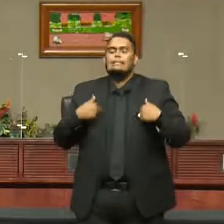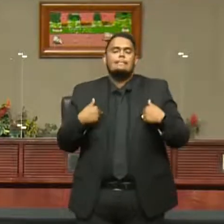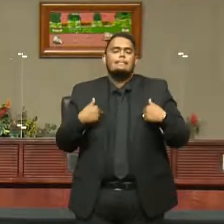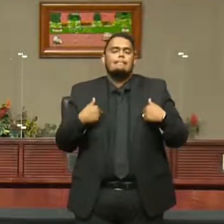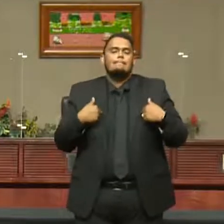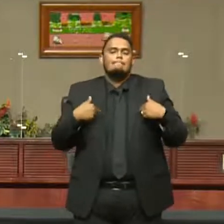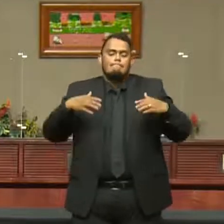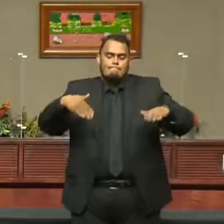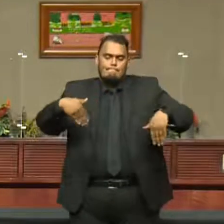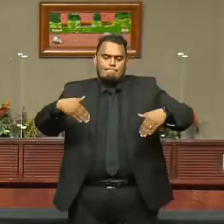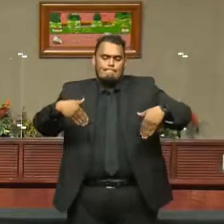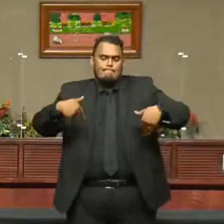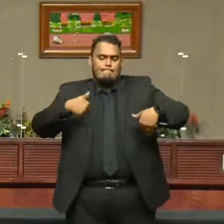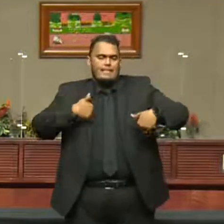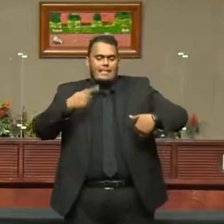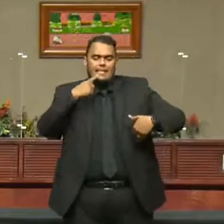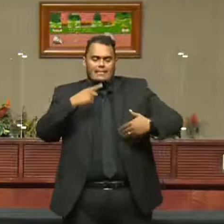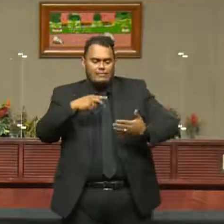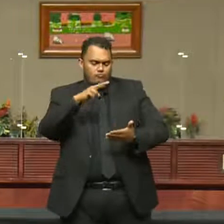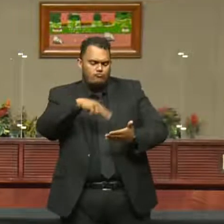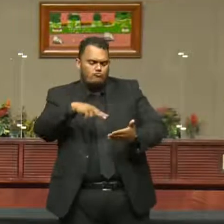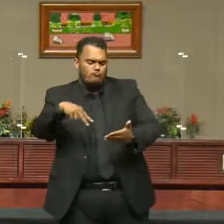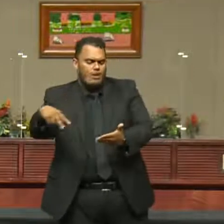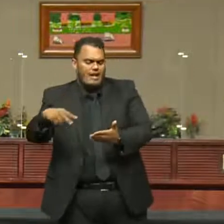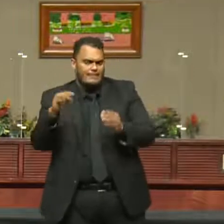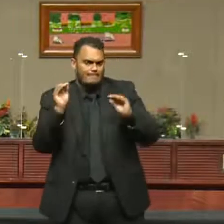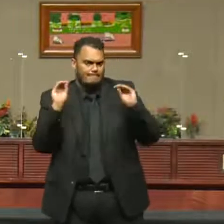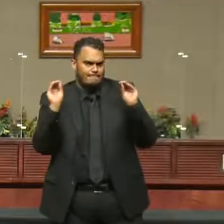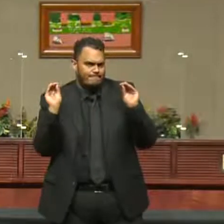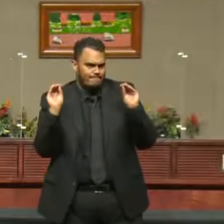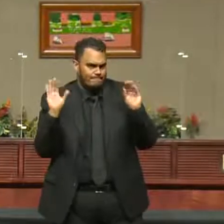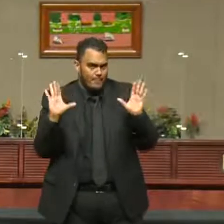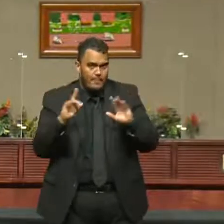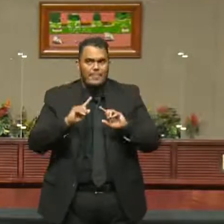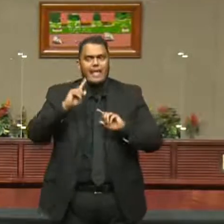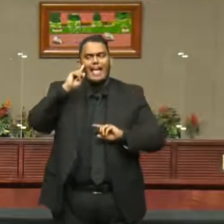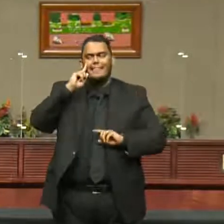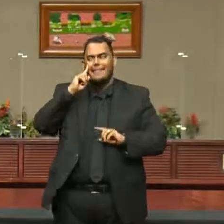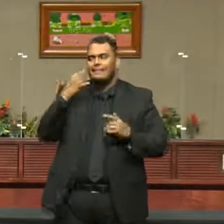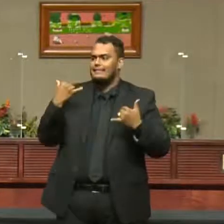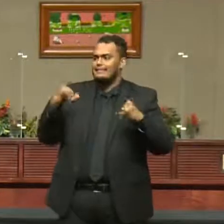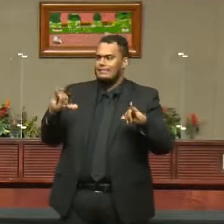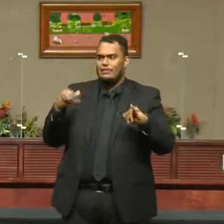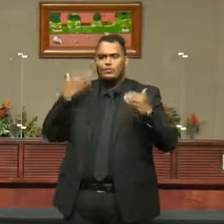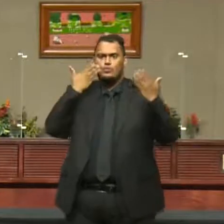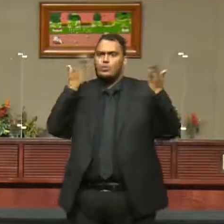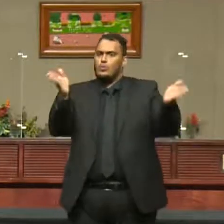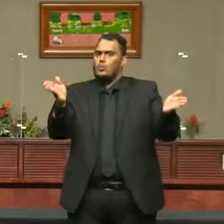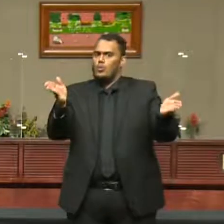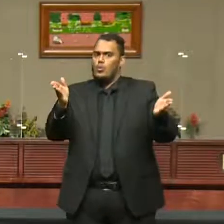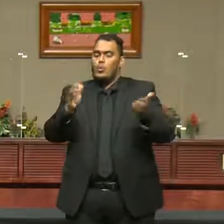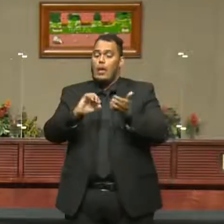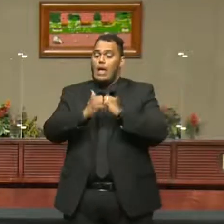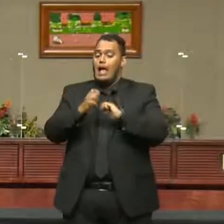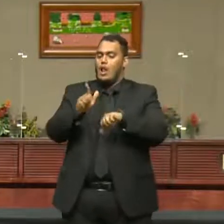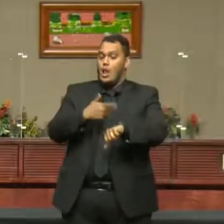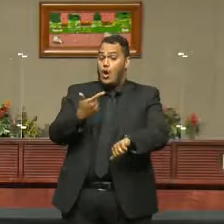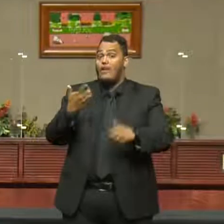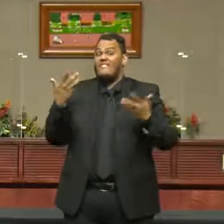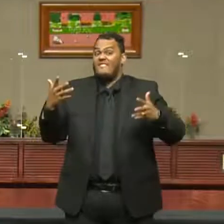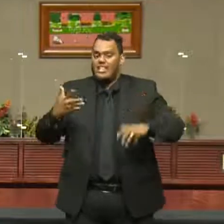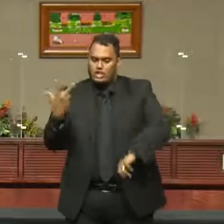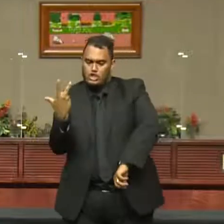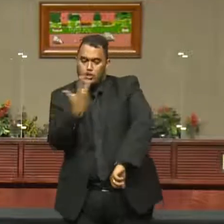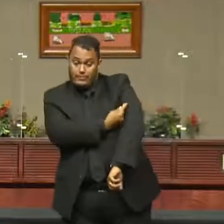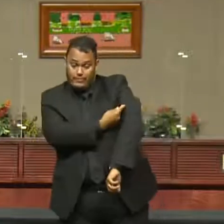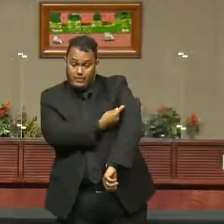I think the jury is still out for how long this immunity is going to last. And the jury